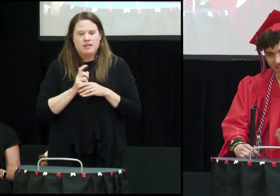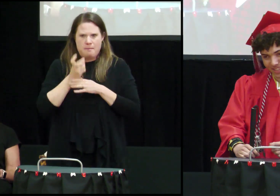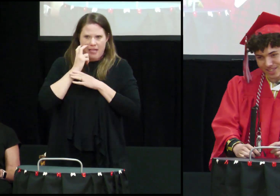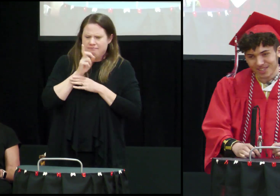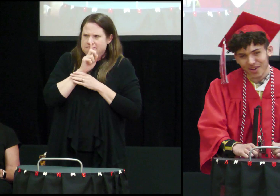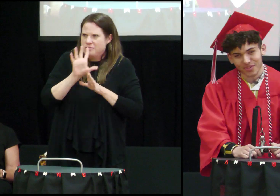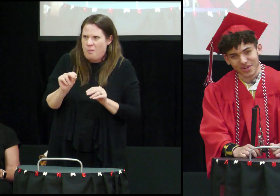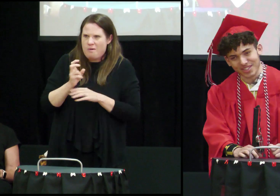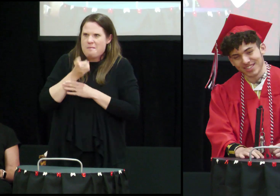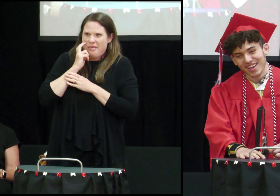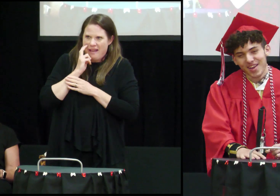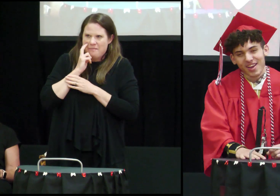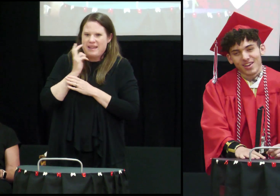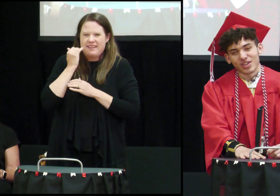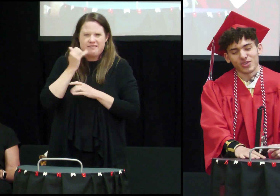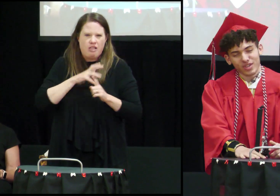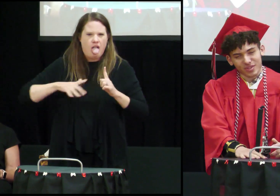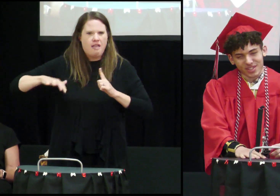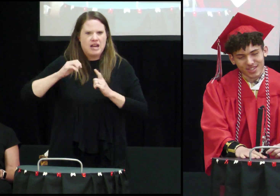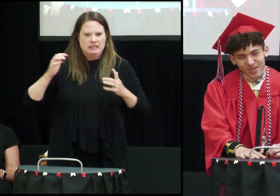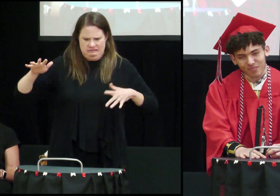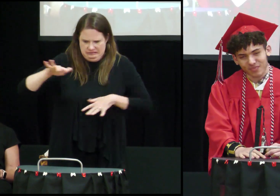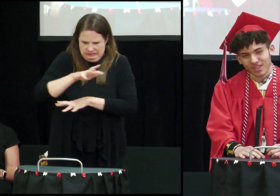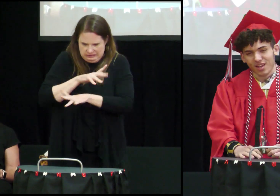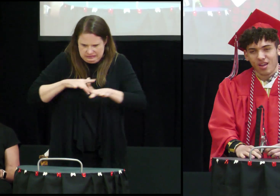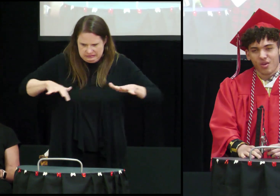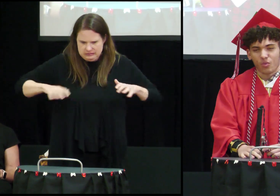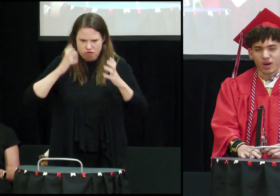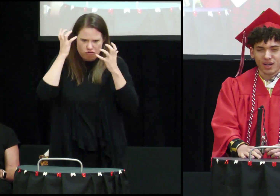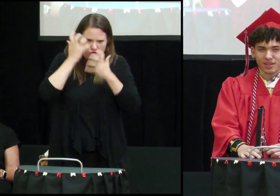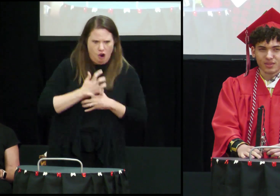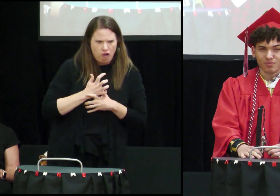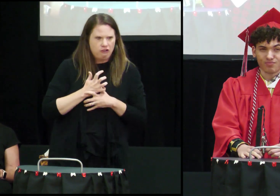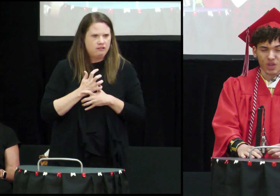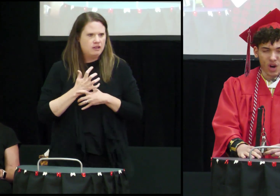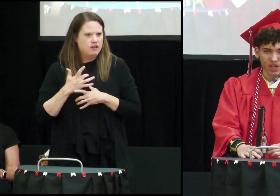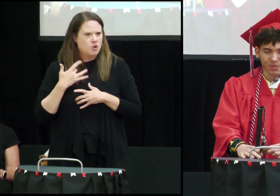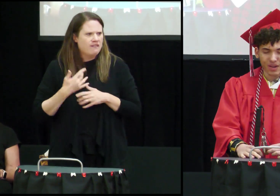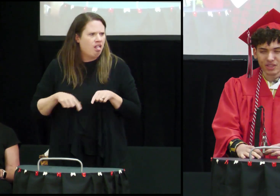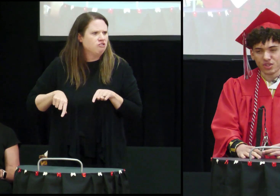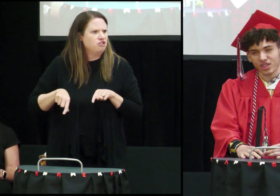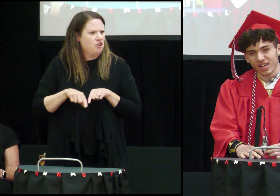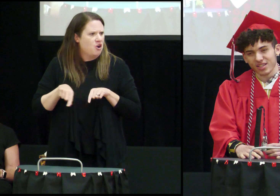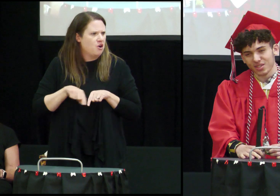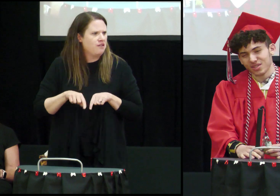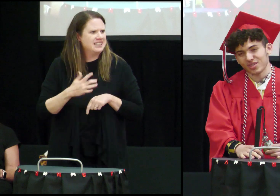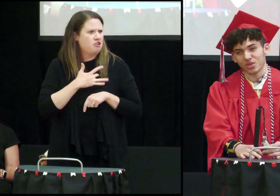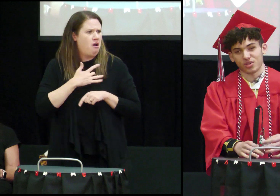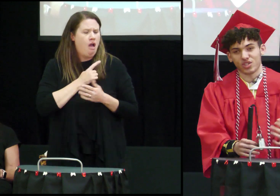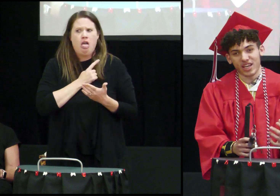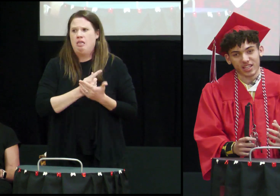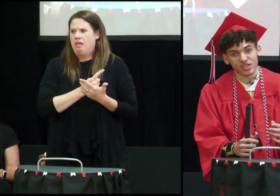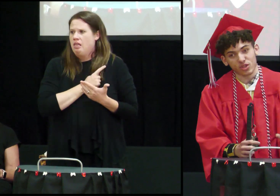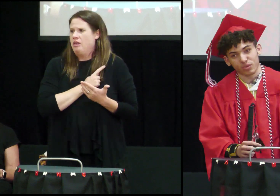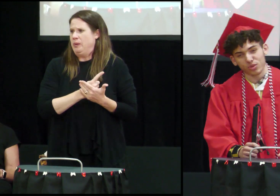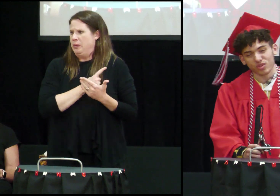darkness, of course, and you're nervous. While the heart is pounding in your chest, you're shaking in your boots,